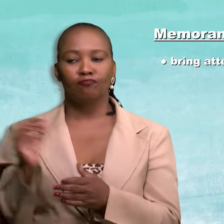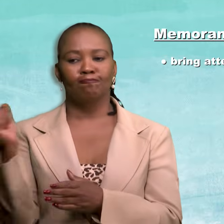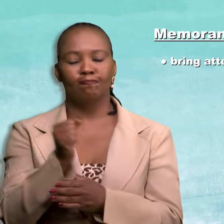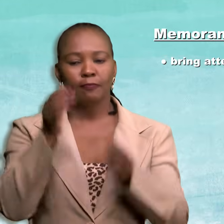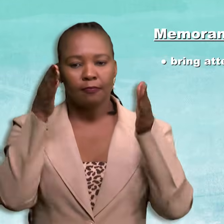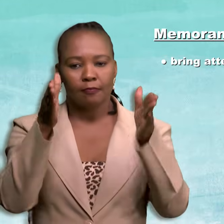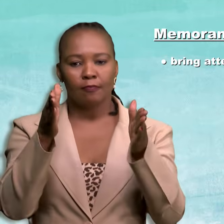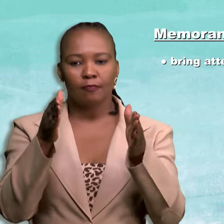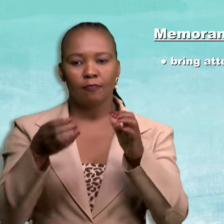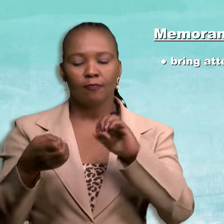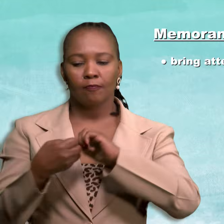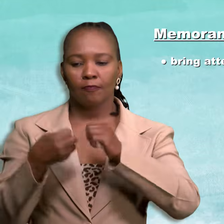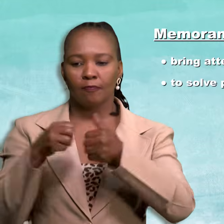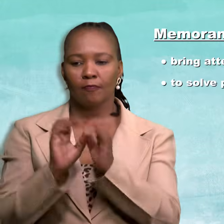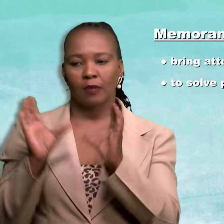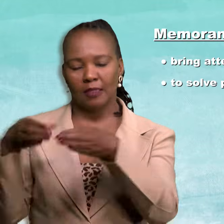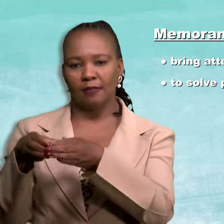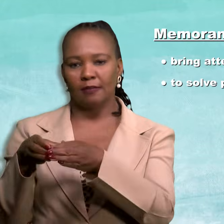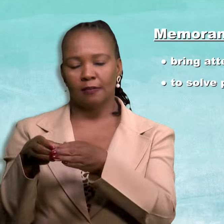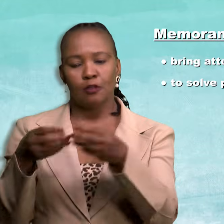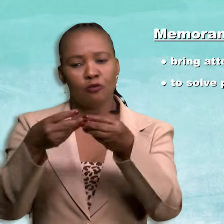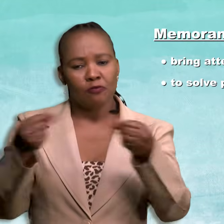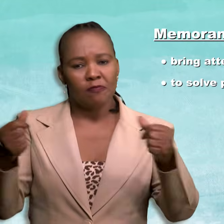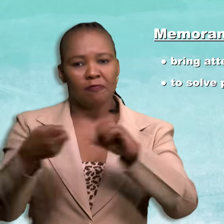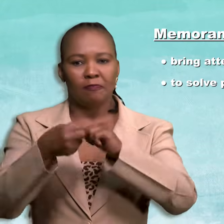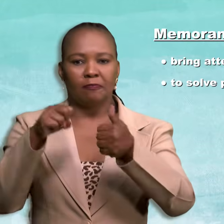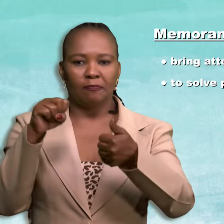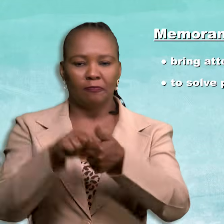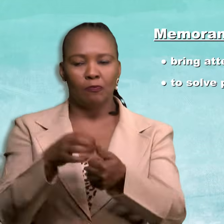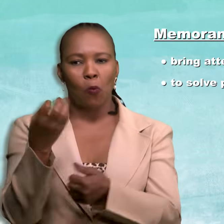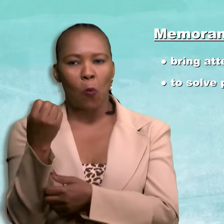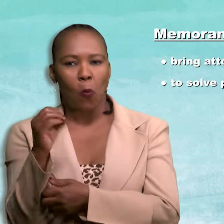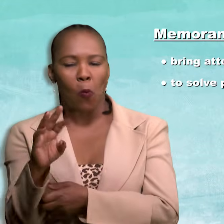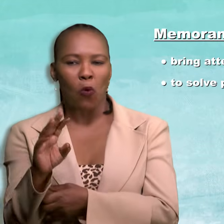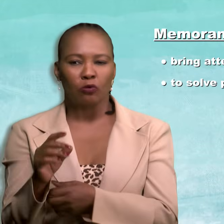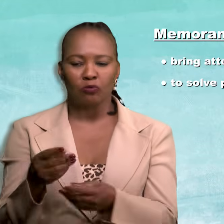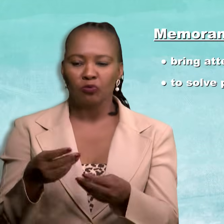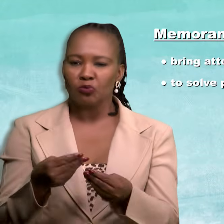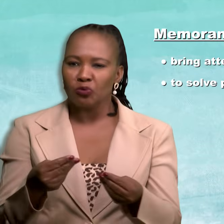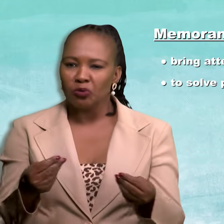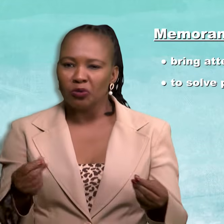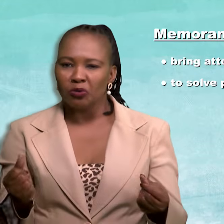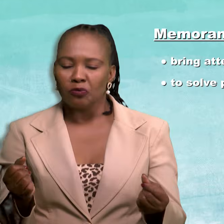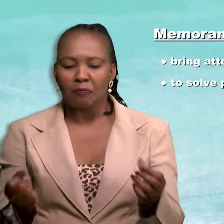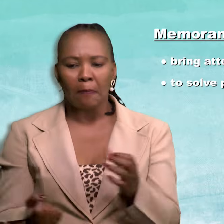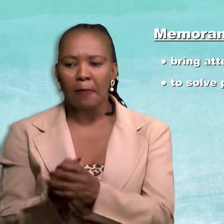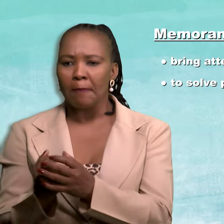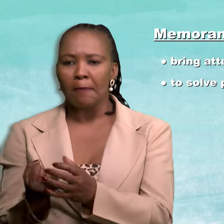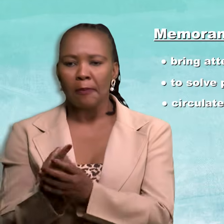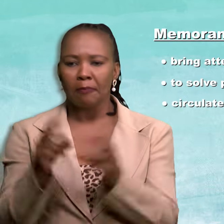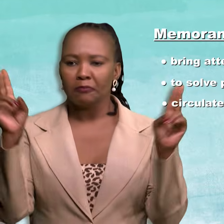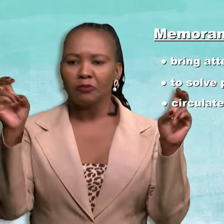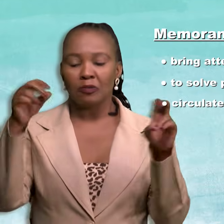to organizational problems, to solve problems or suggest solutions to existing issues in the